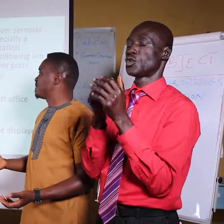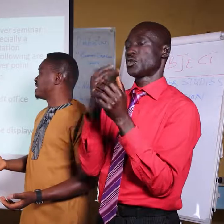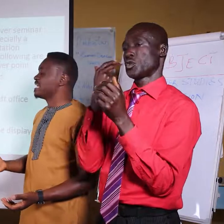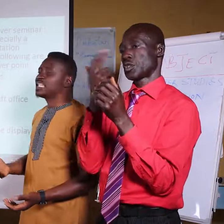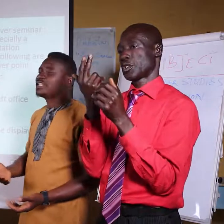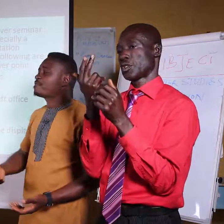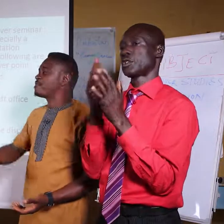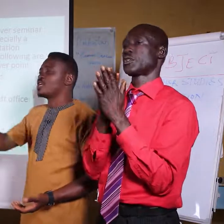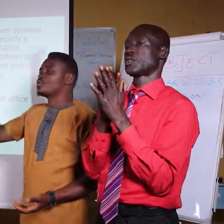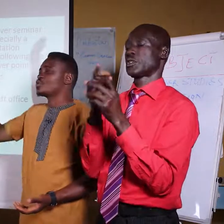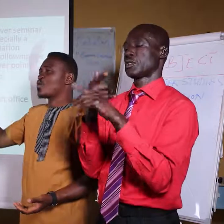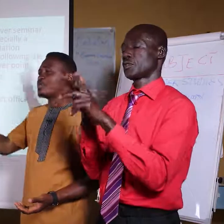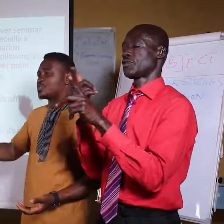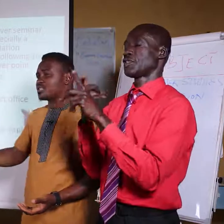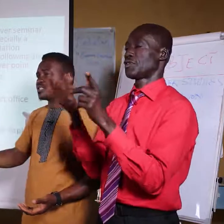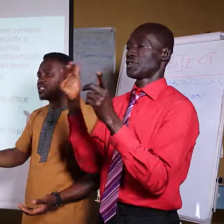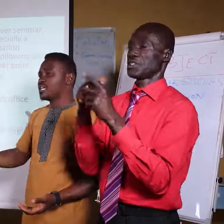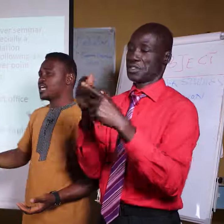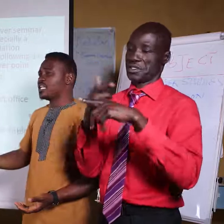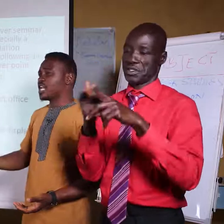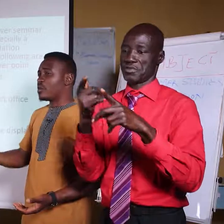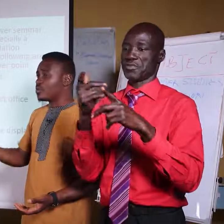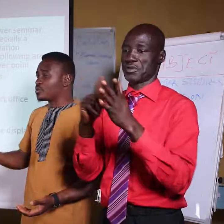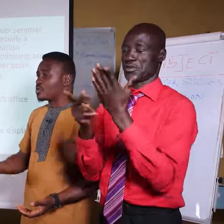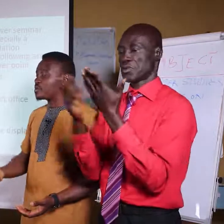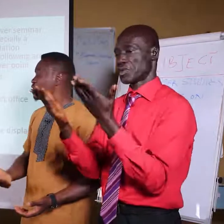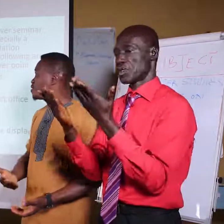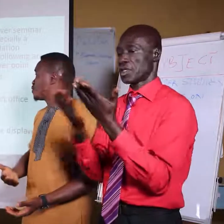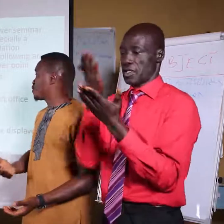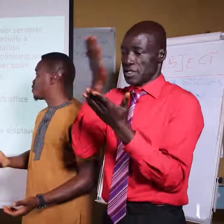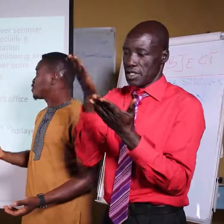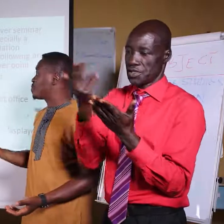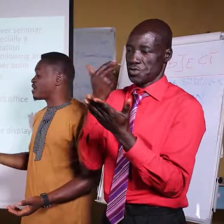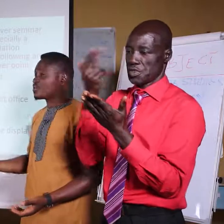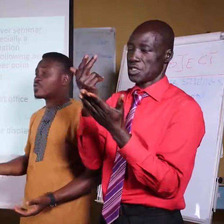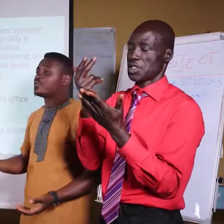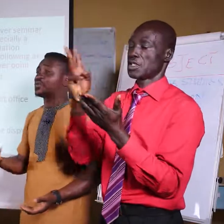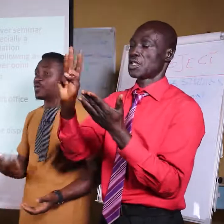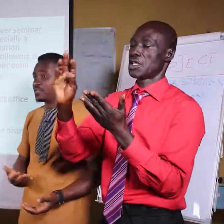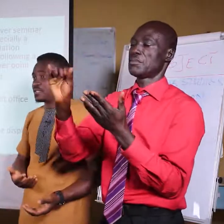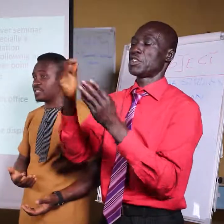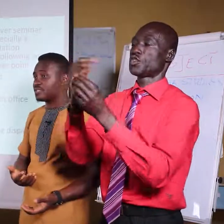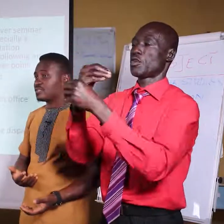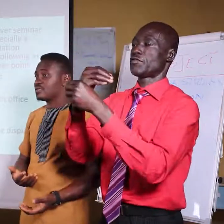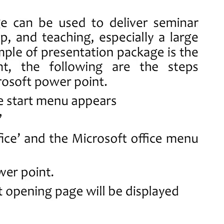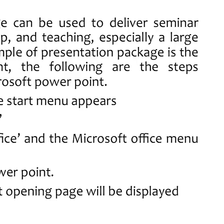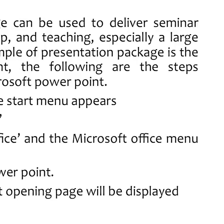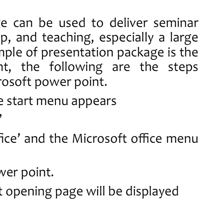will display different also options. Then among those options, you go straight to Microsoft